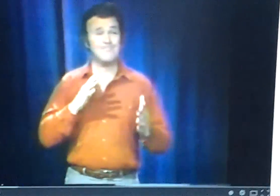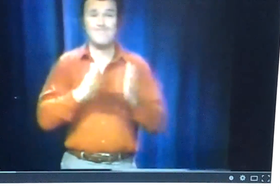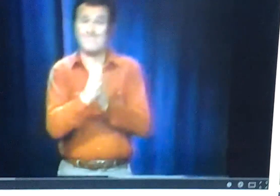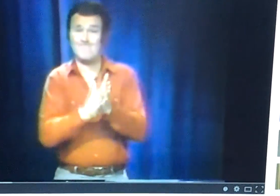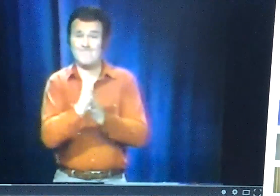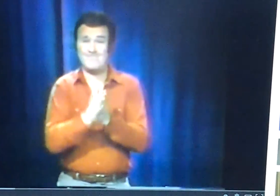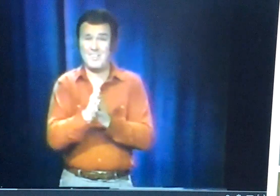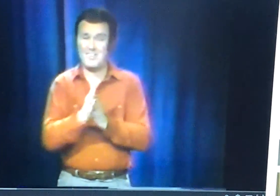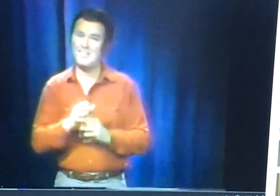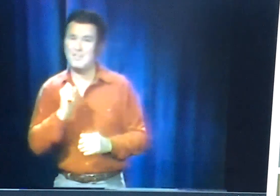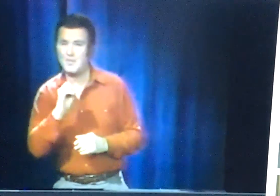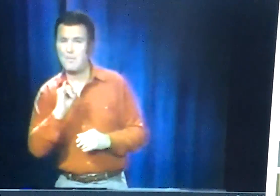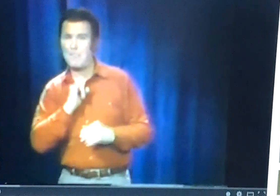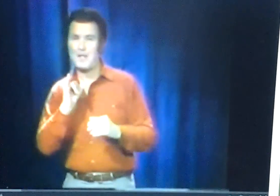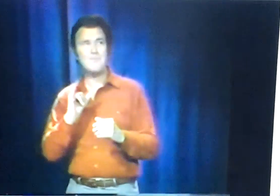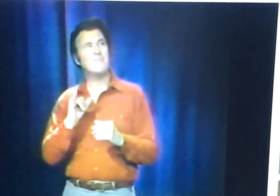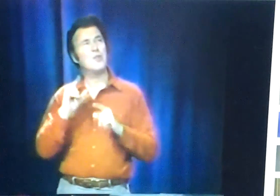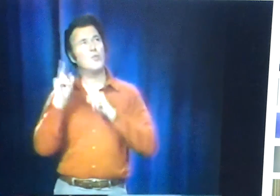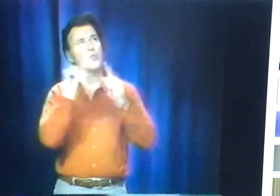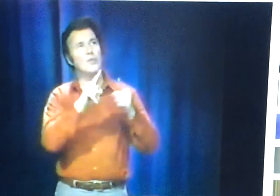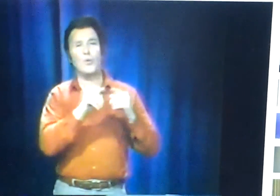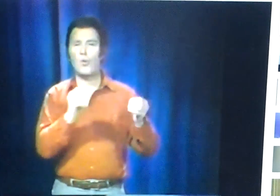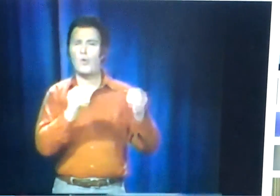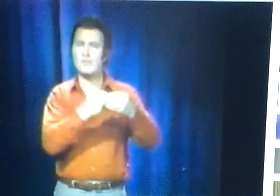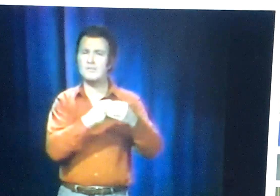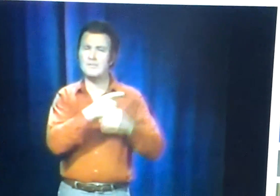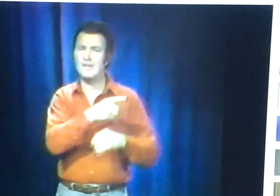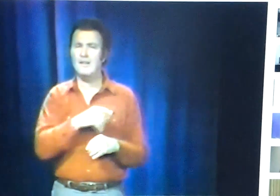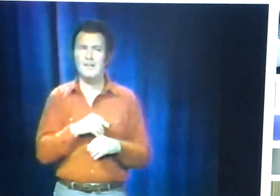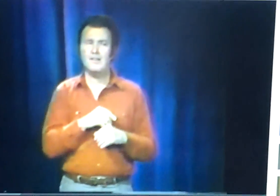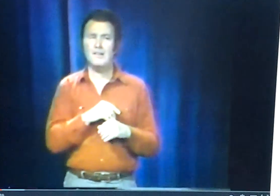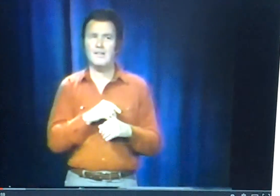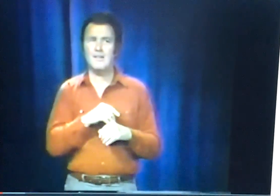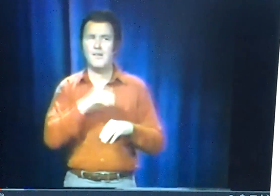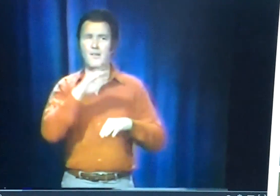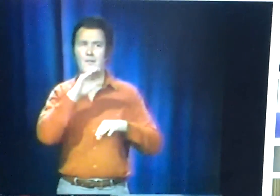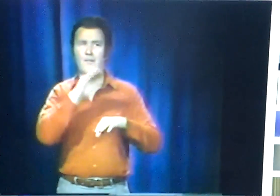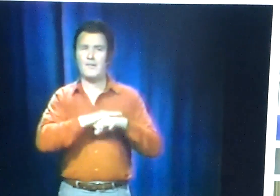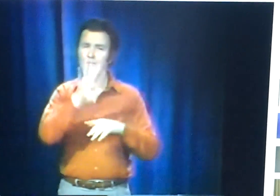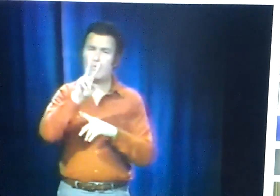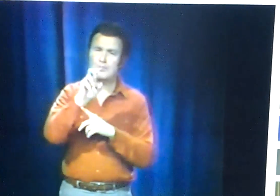So I thought to myself, fine. I decided to go into the office.